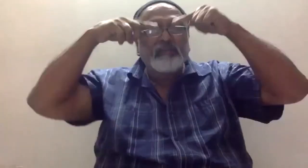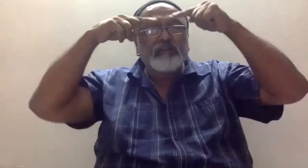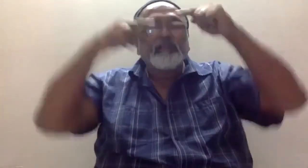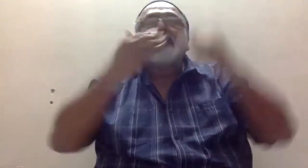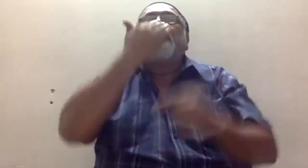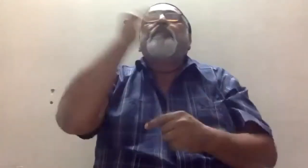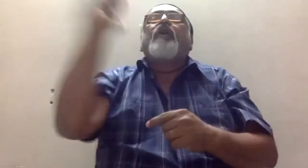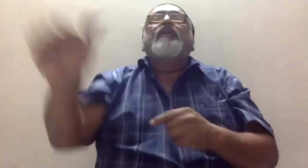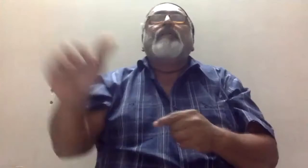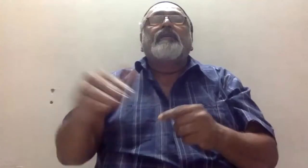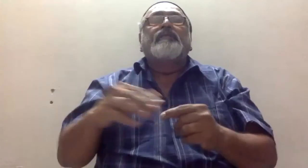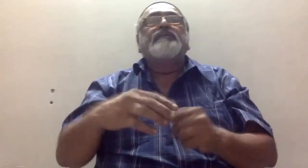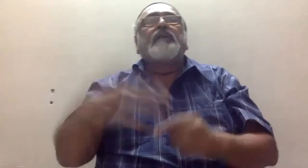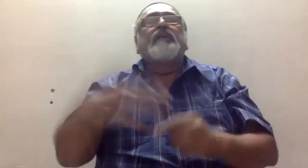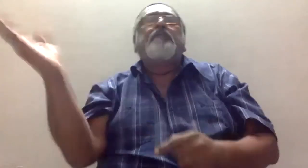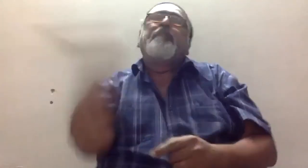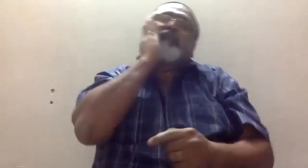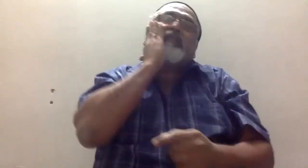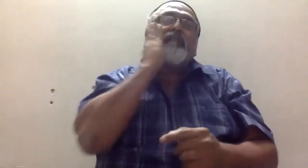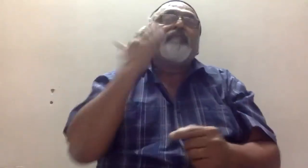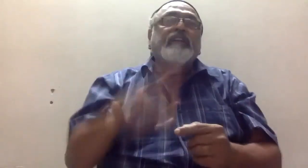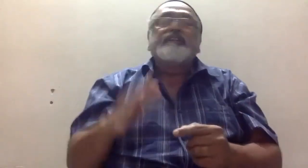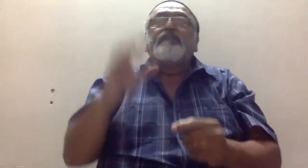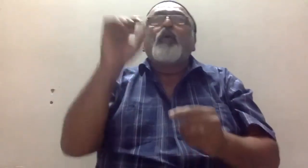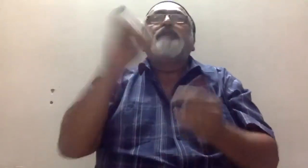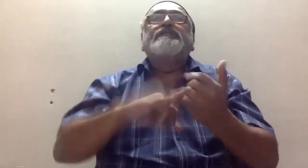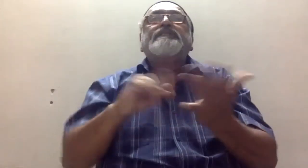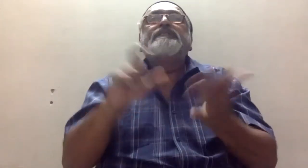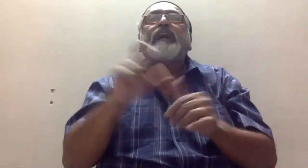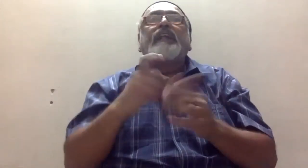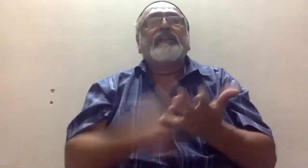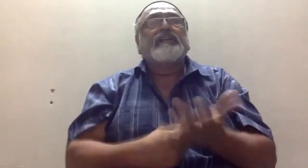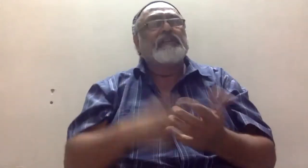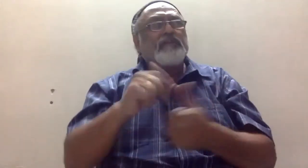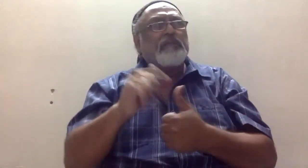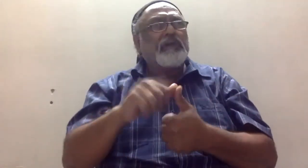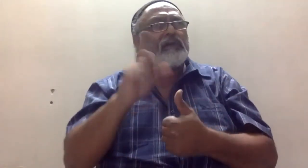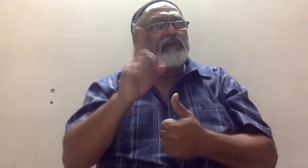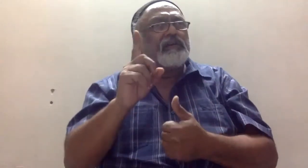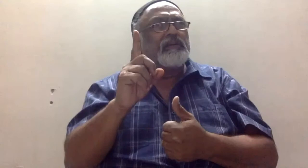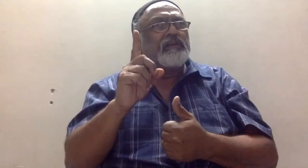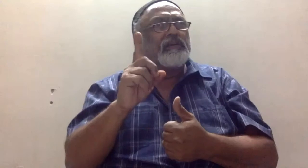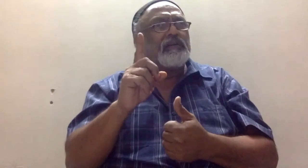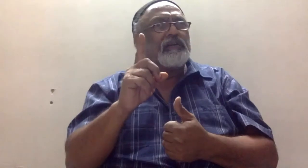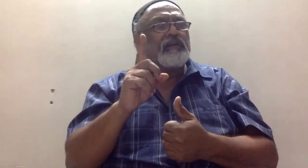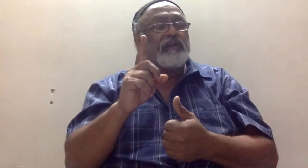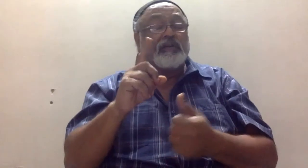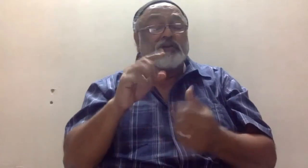Yeah. So anyway, that was an extreme. But then what I'm trying to say is, we use a language that is not offensive. We use a language that is persons